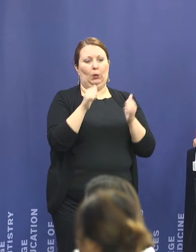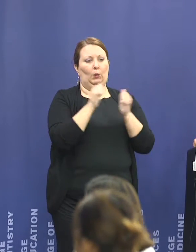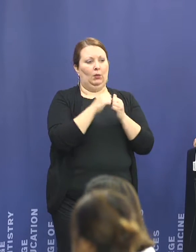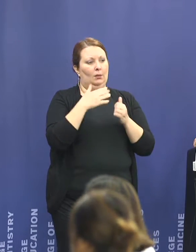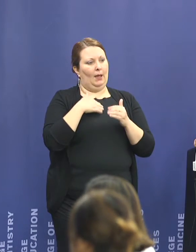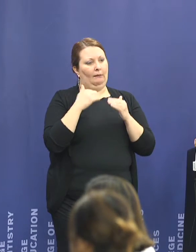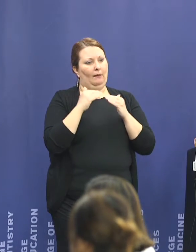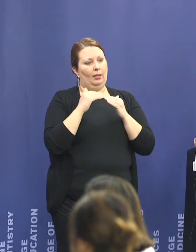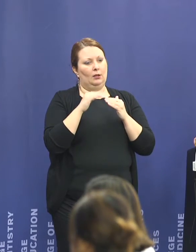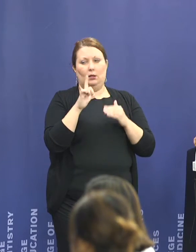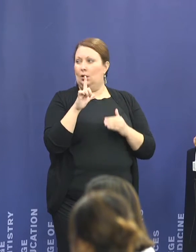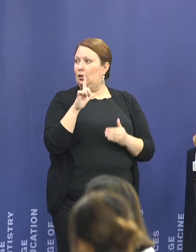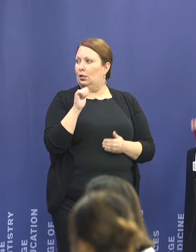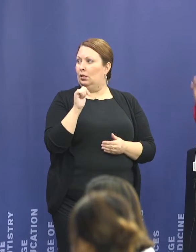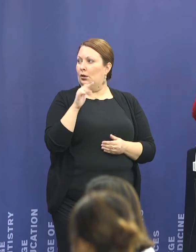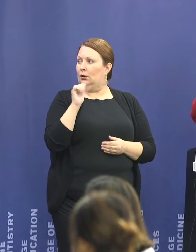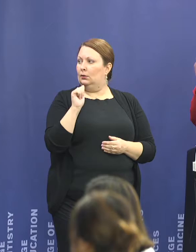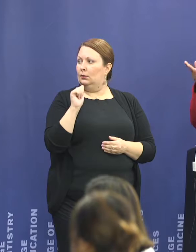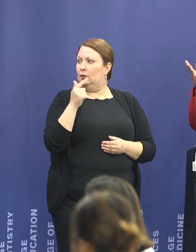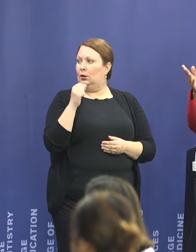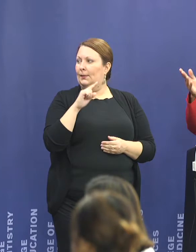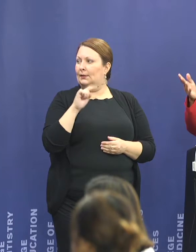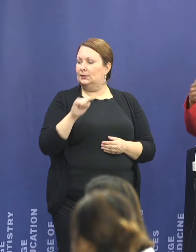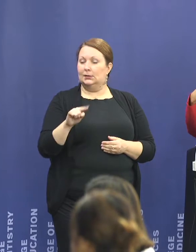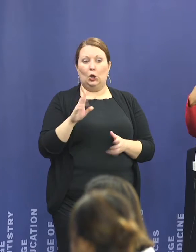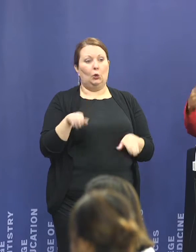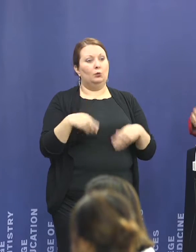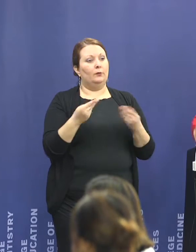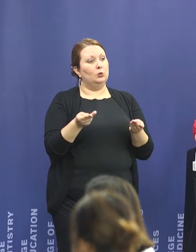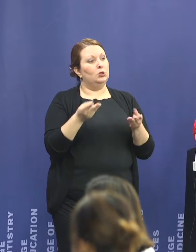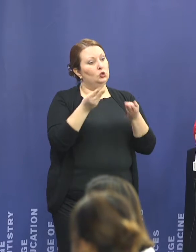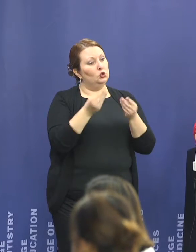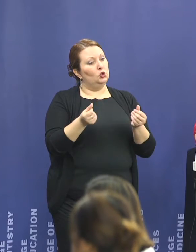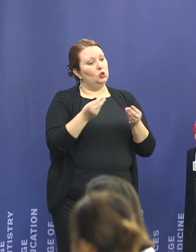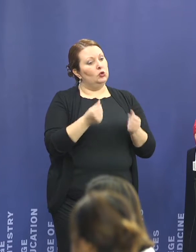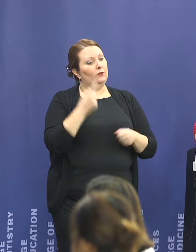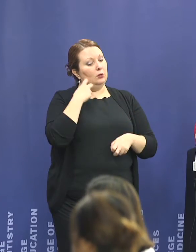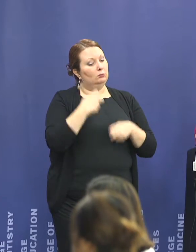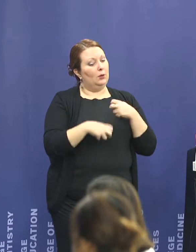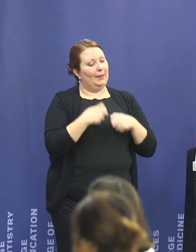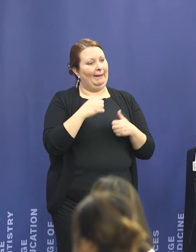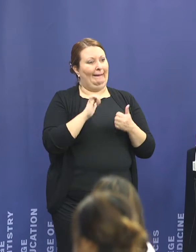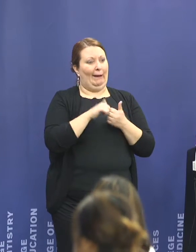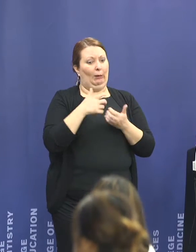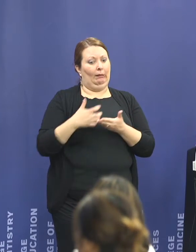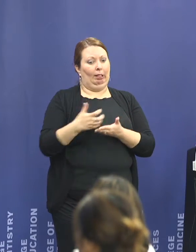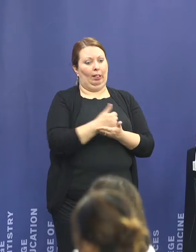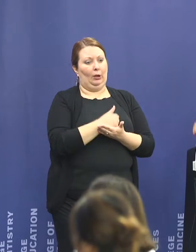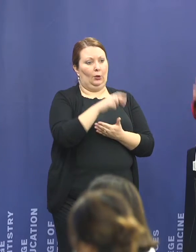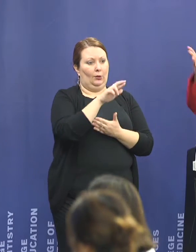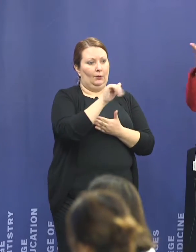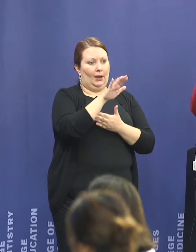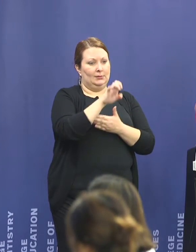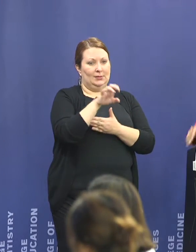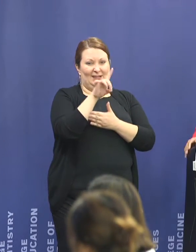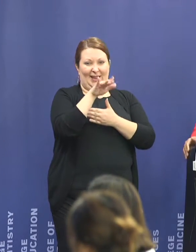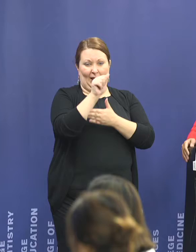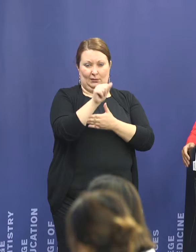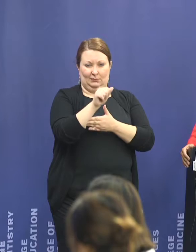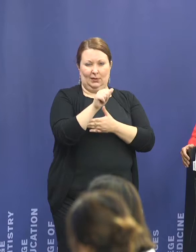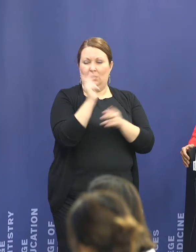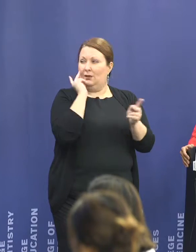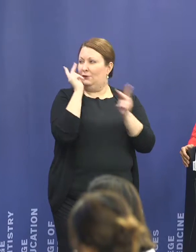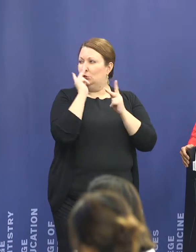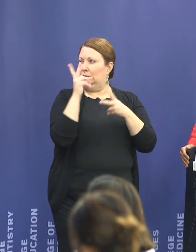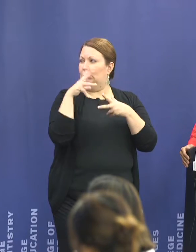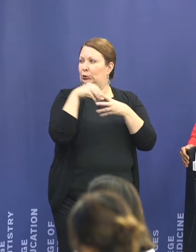my colleague Laura Gomez that includes some solutions for this problem of how do we collect race data. This is a visual